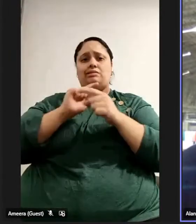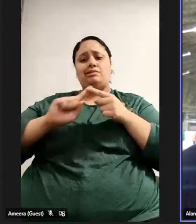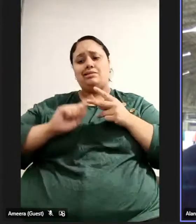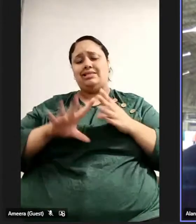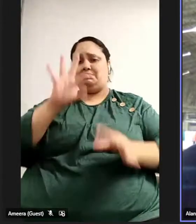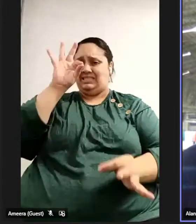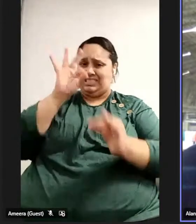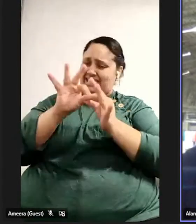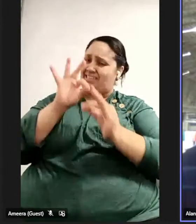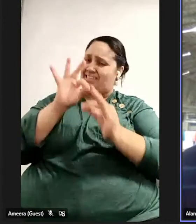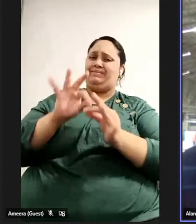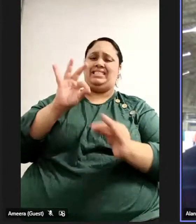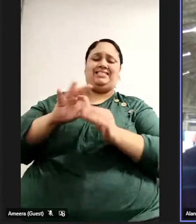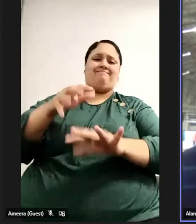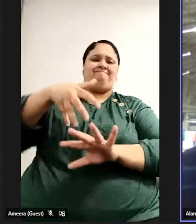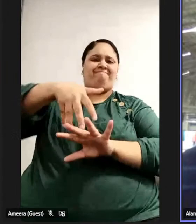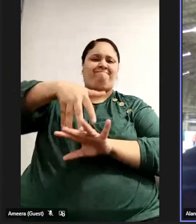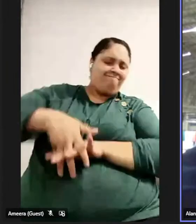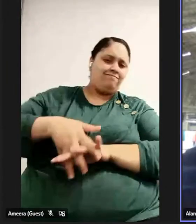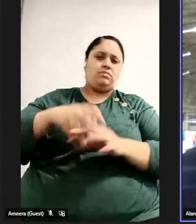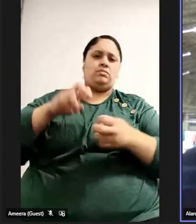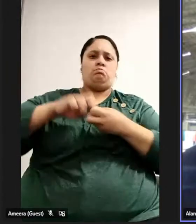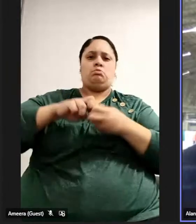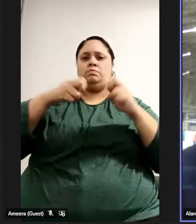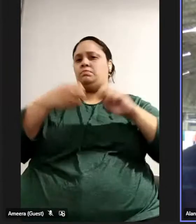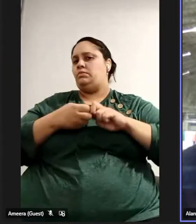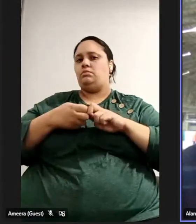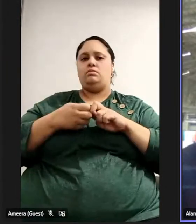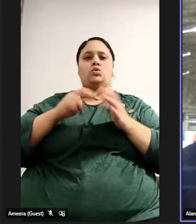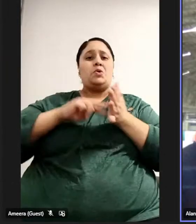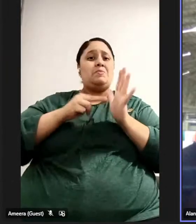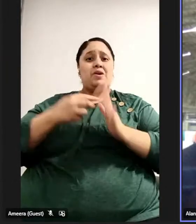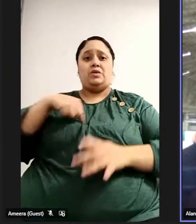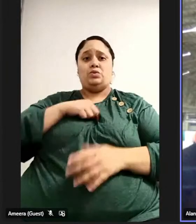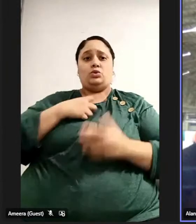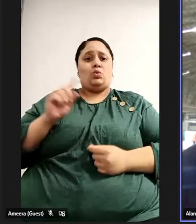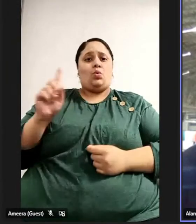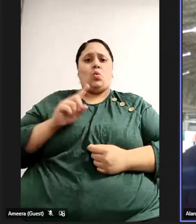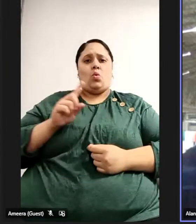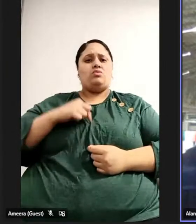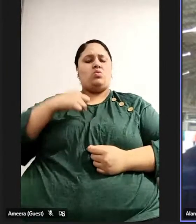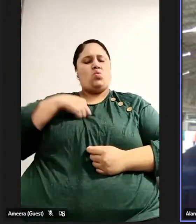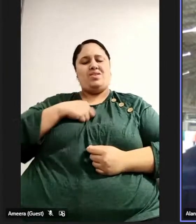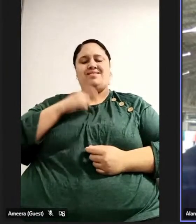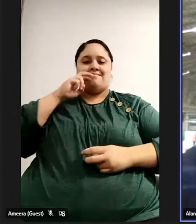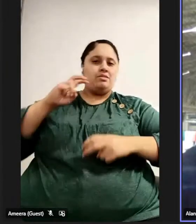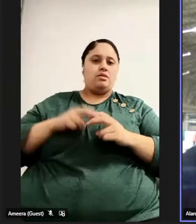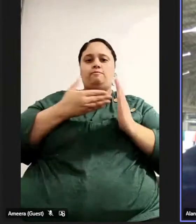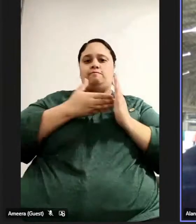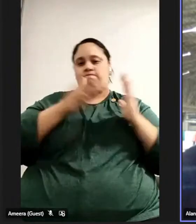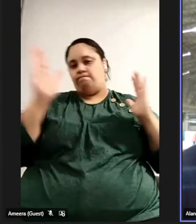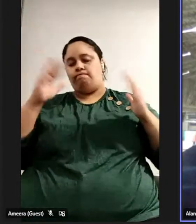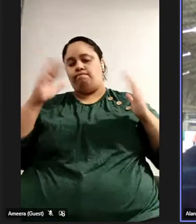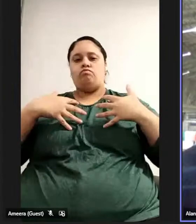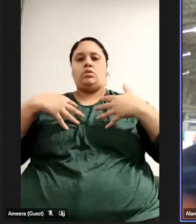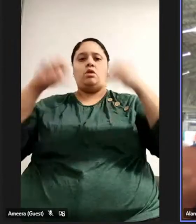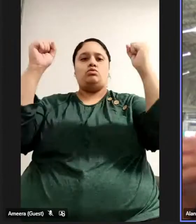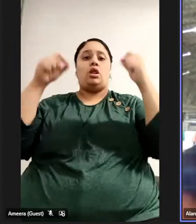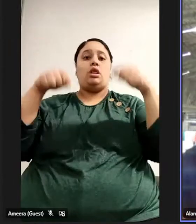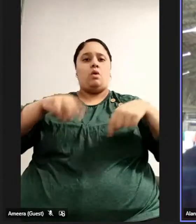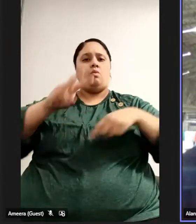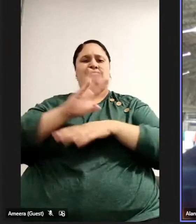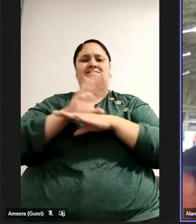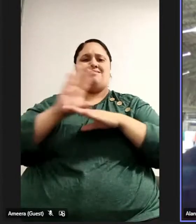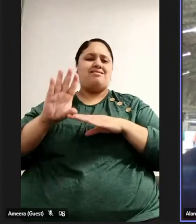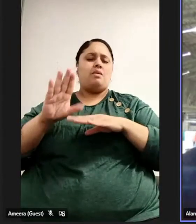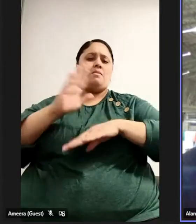crux of the problem. So the plan is to get ourselves out of load shedding in the Western Cape over time, but at the